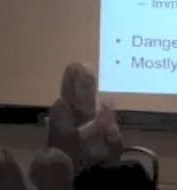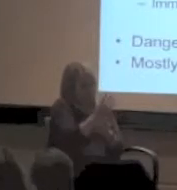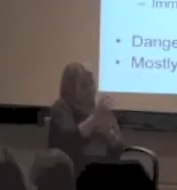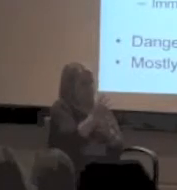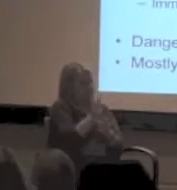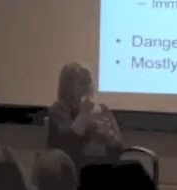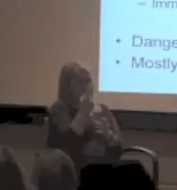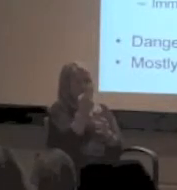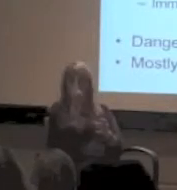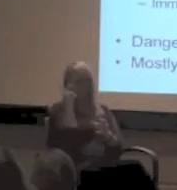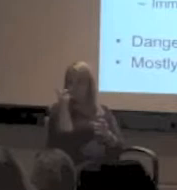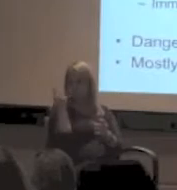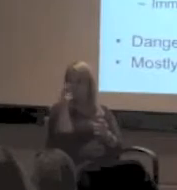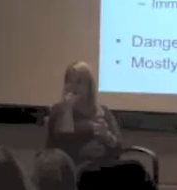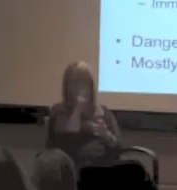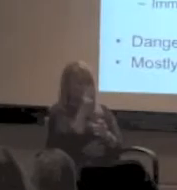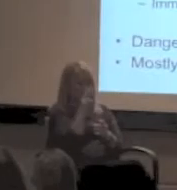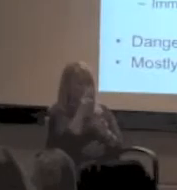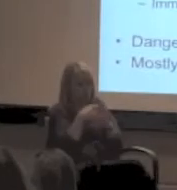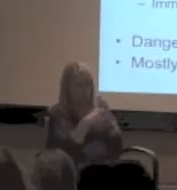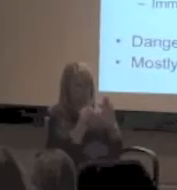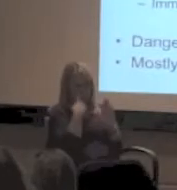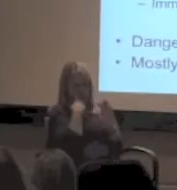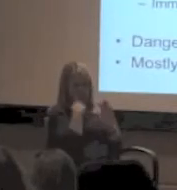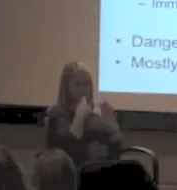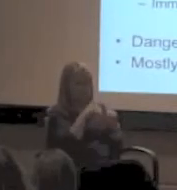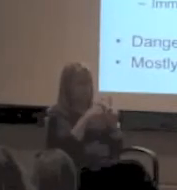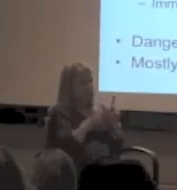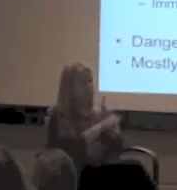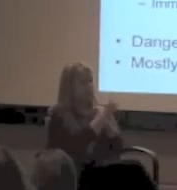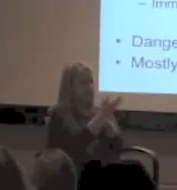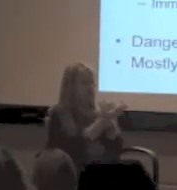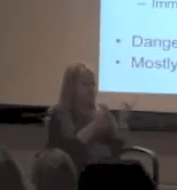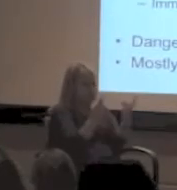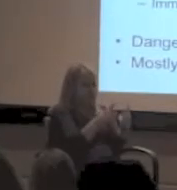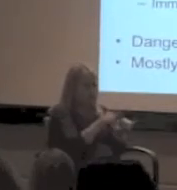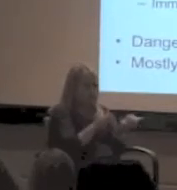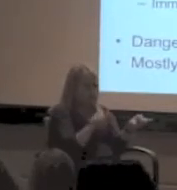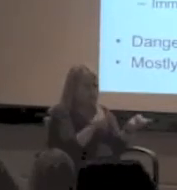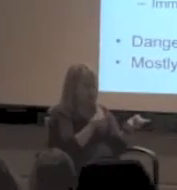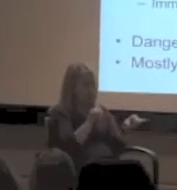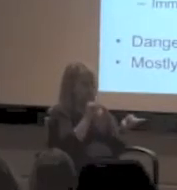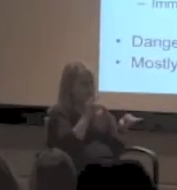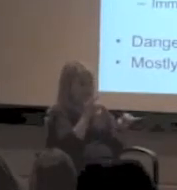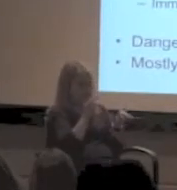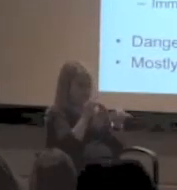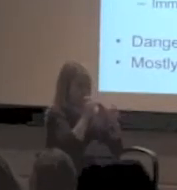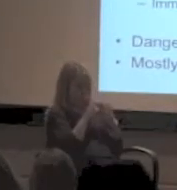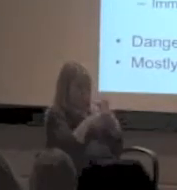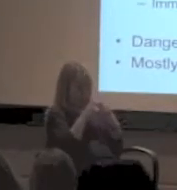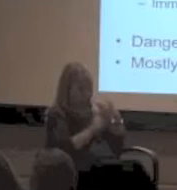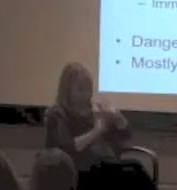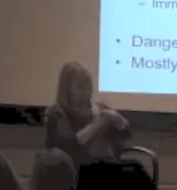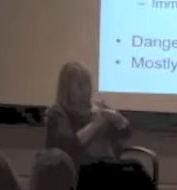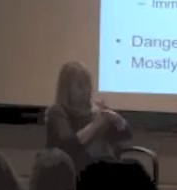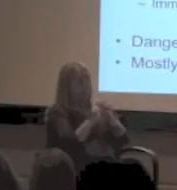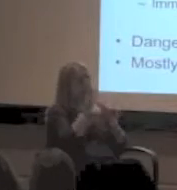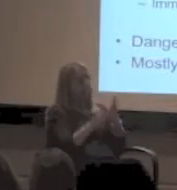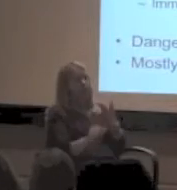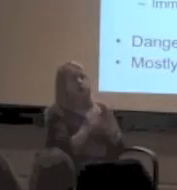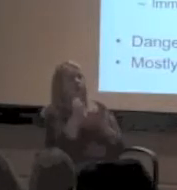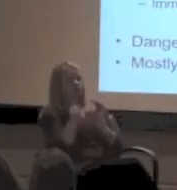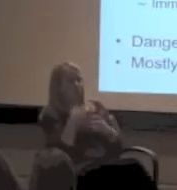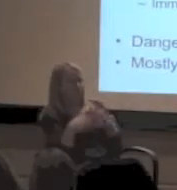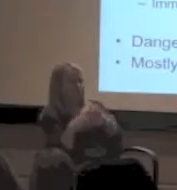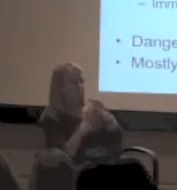showed, there's other very important things going on. And so if there's a problem at that moment, there could be other problems, and